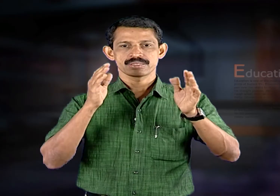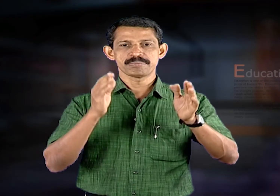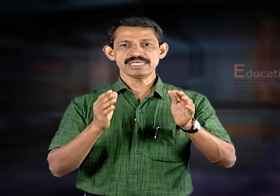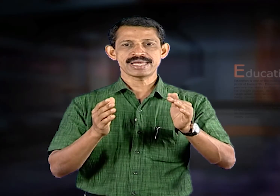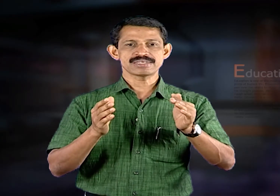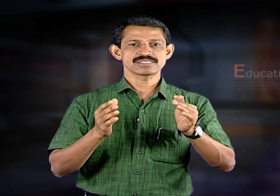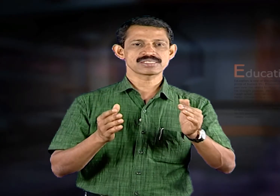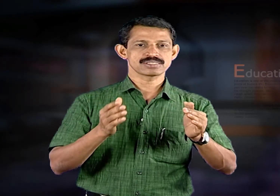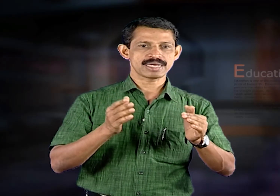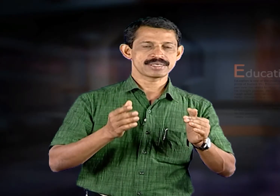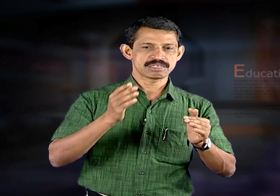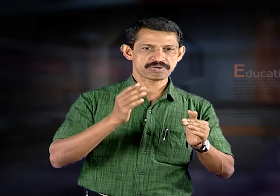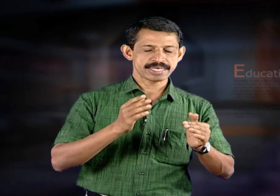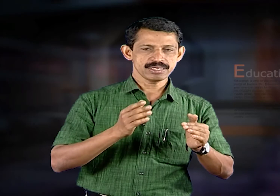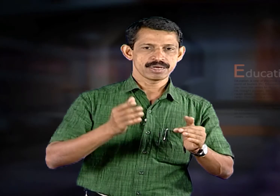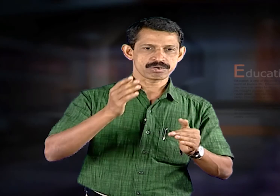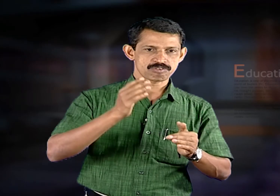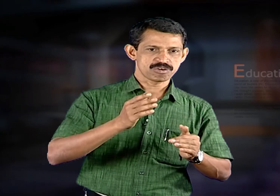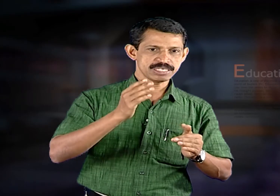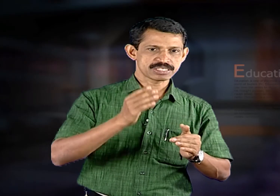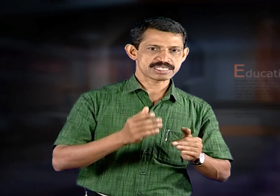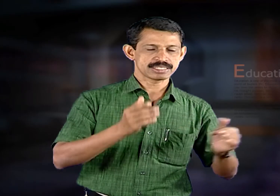main characteristics that define non-formal education